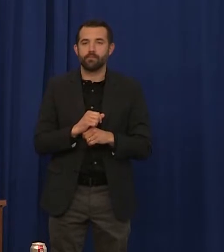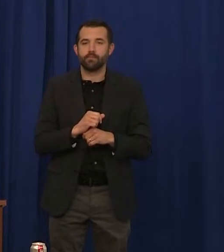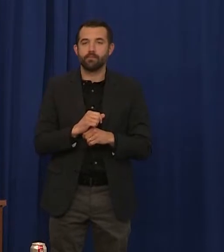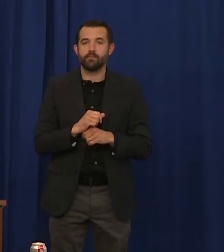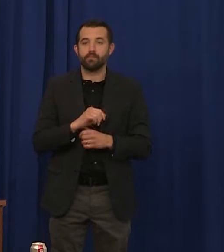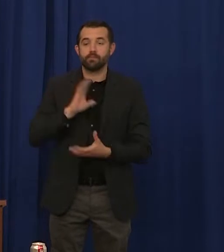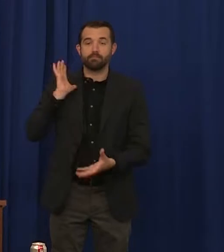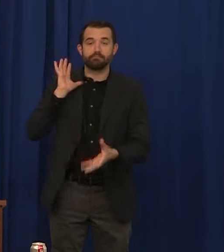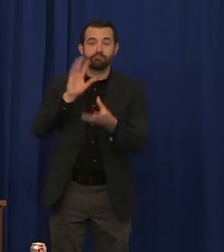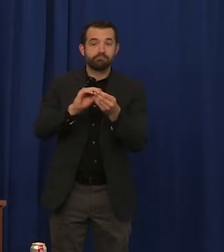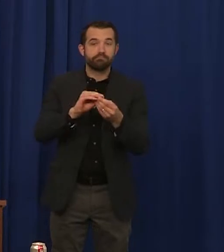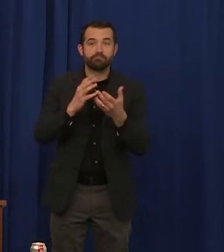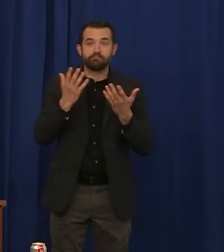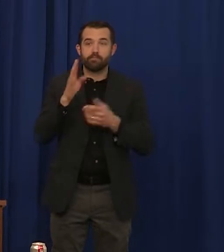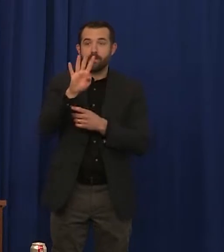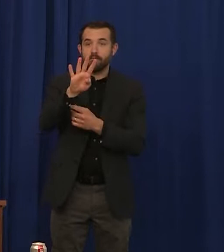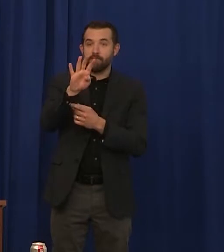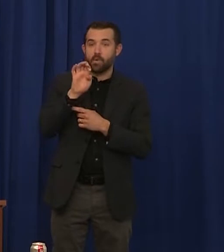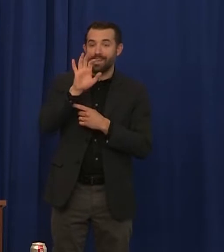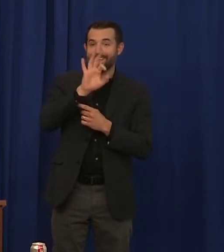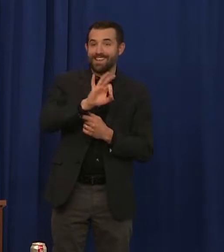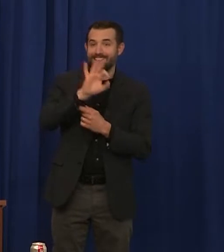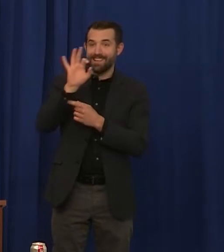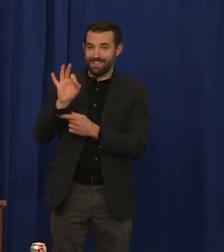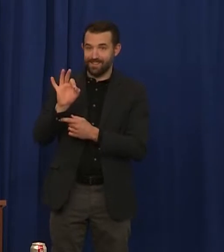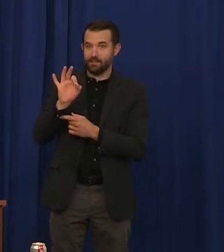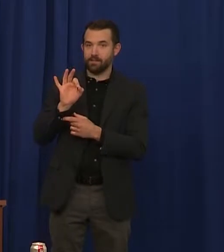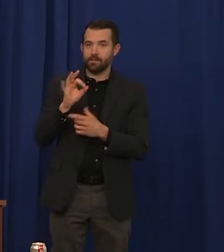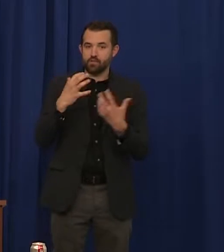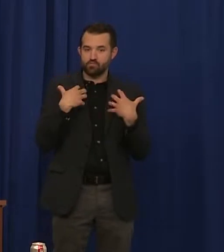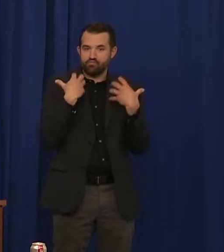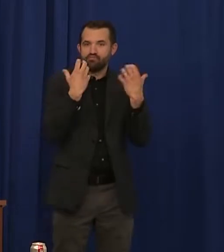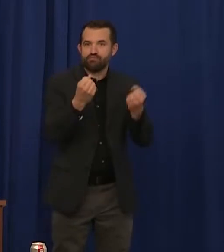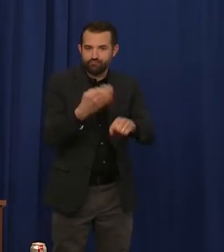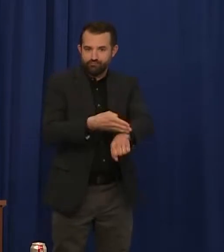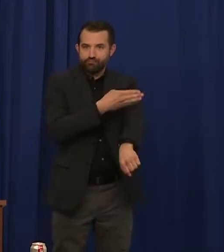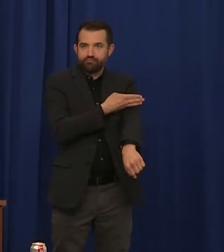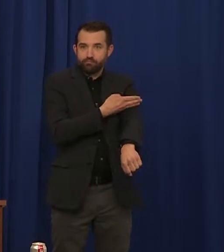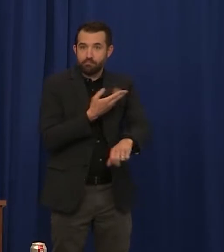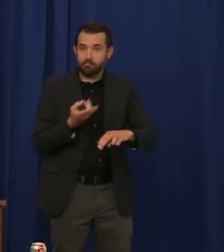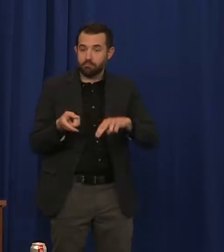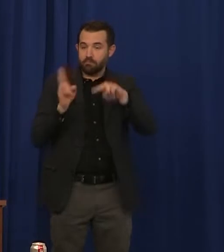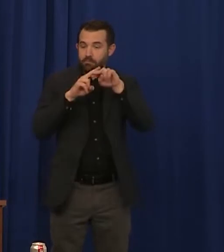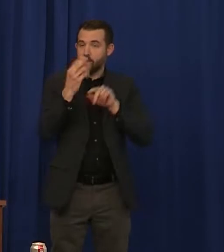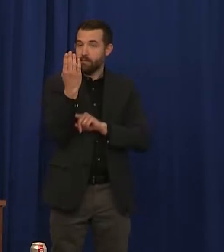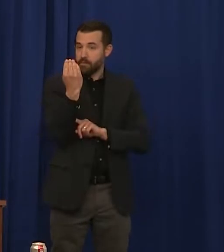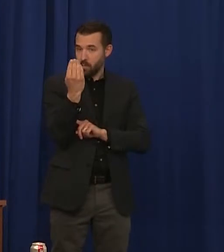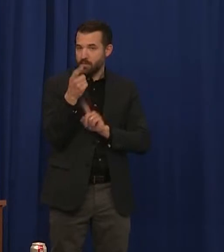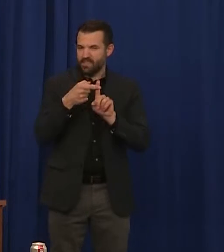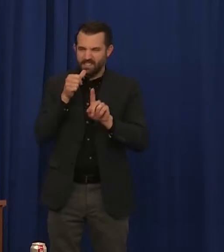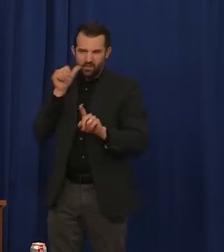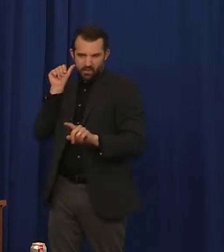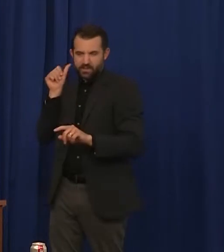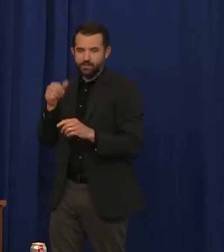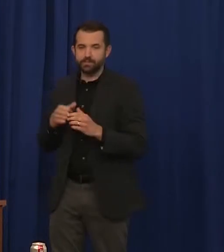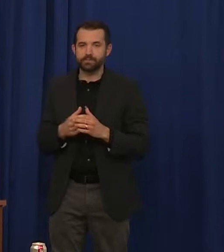Overall, 499 have recovered, which is an increase of 14 since yesterday.